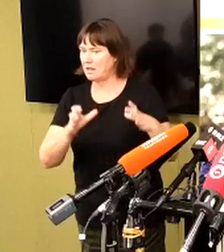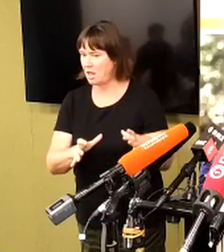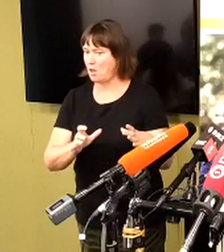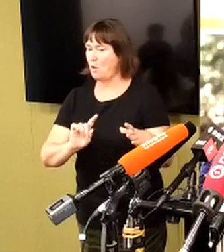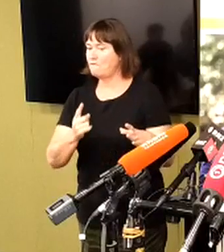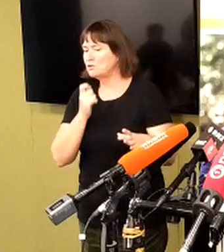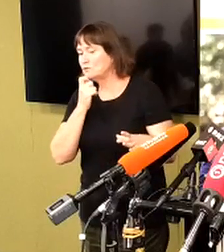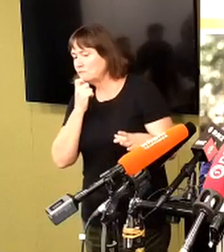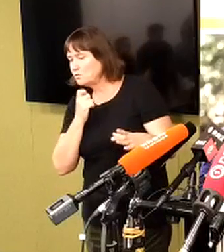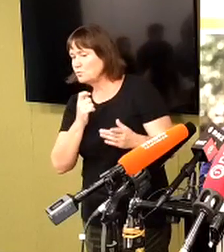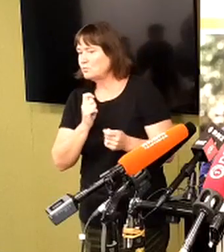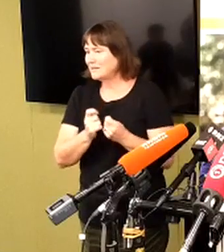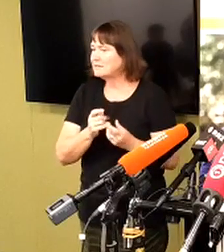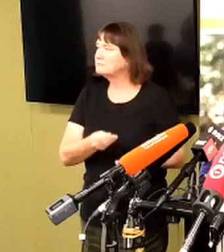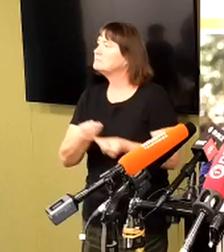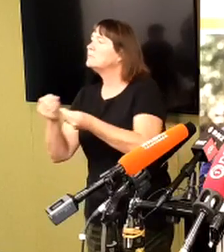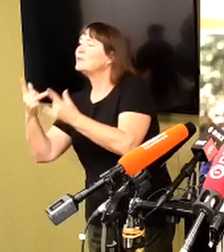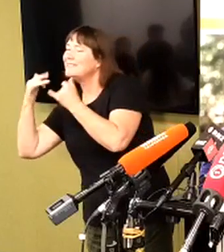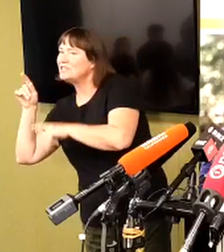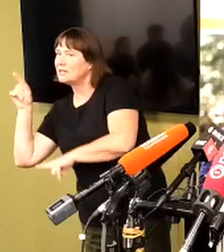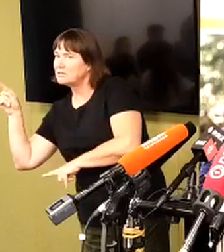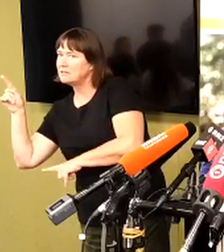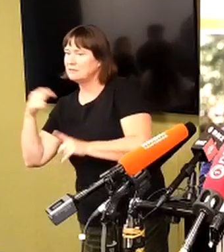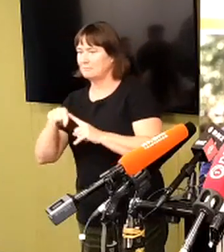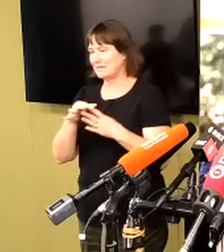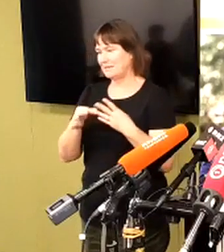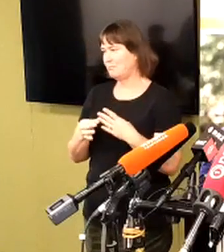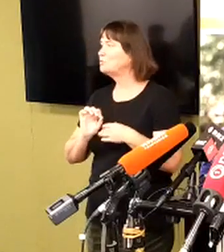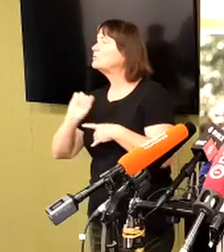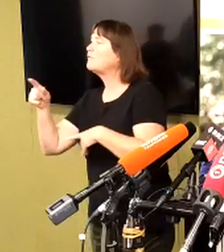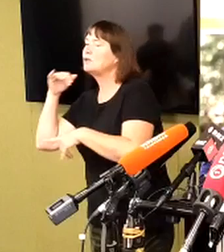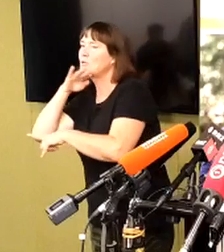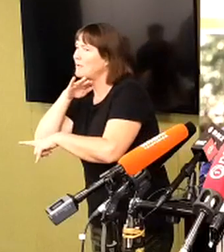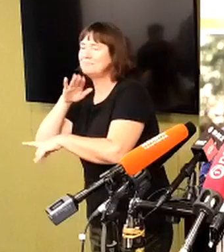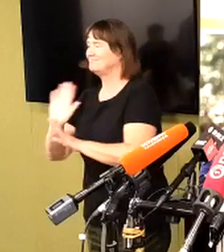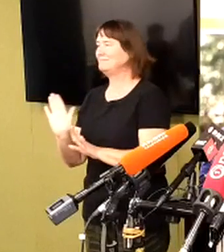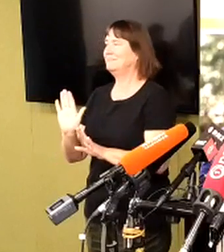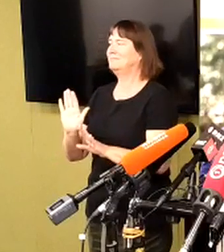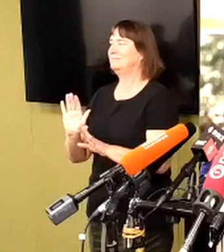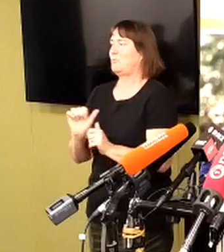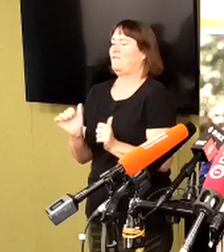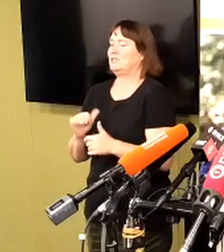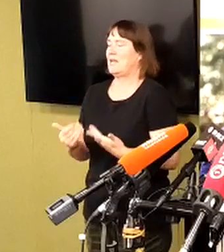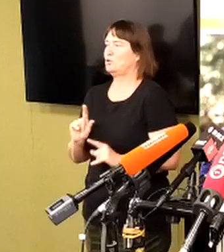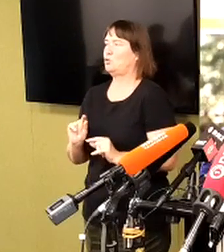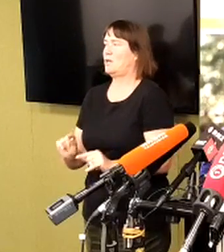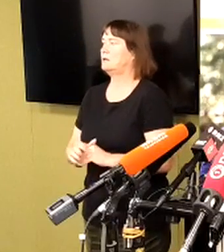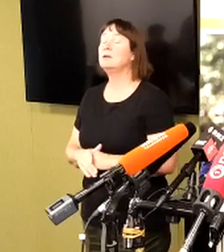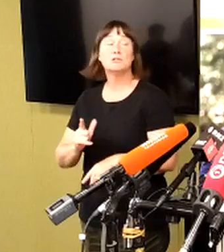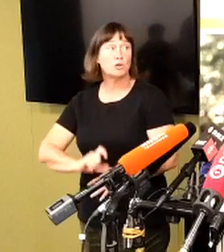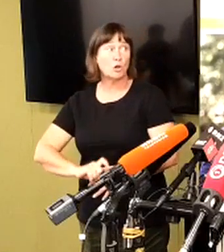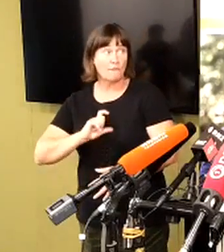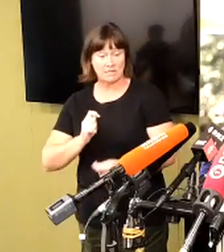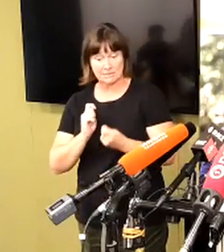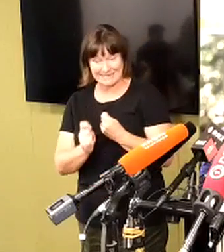sort of checked by sending them samples to Melbourne, but we haven't been doing that for some weeks. So you're confident that the